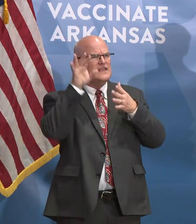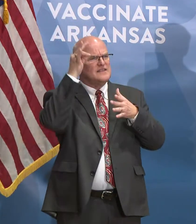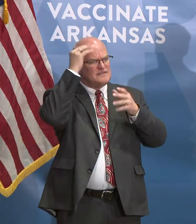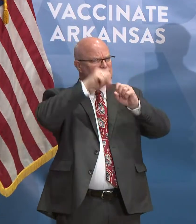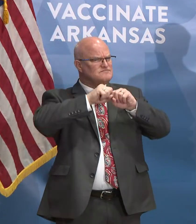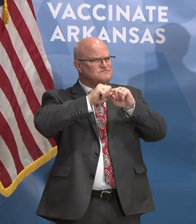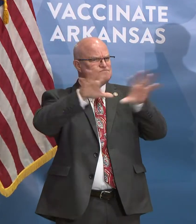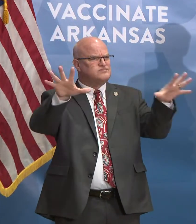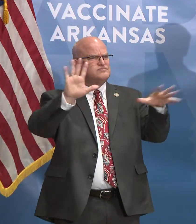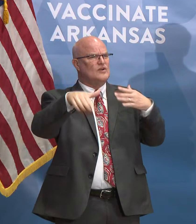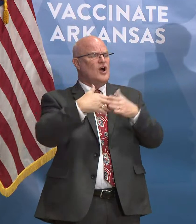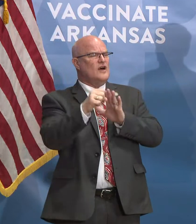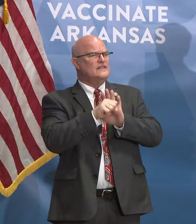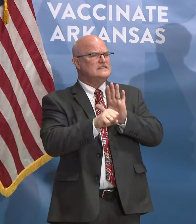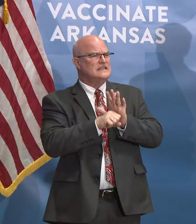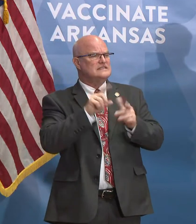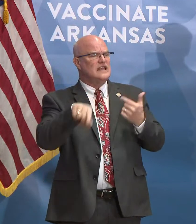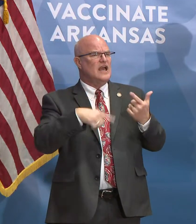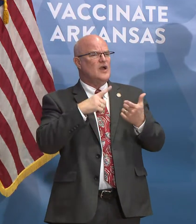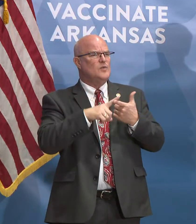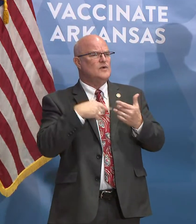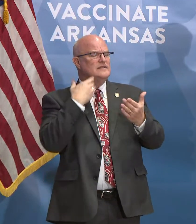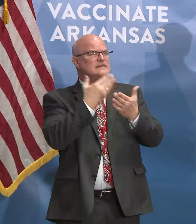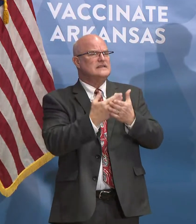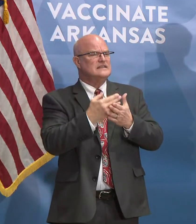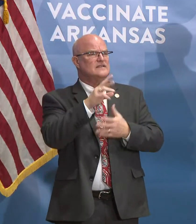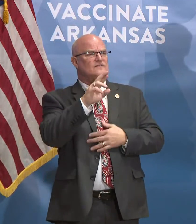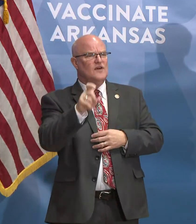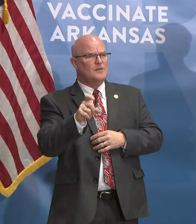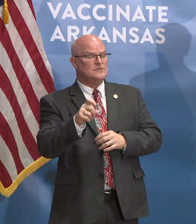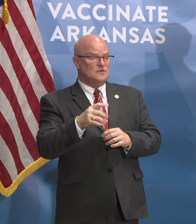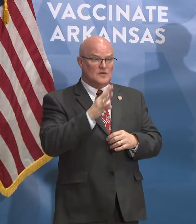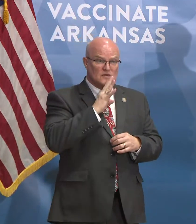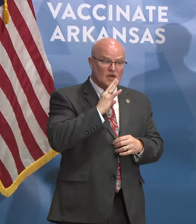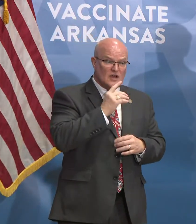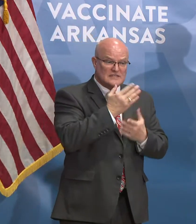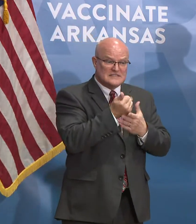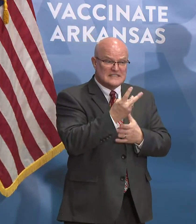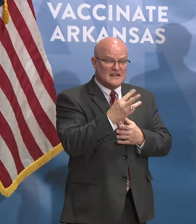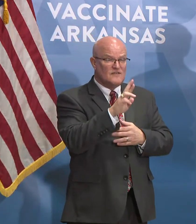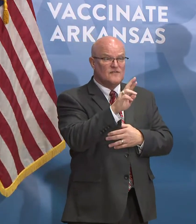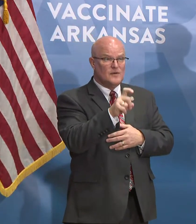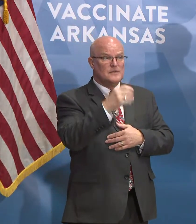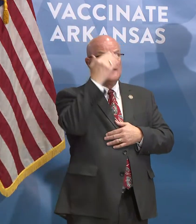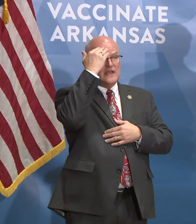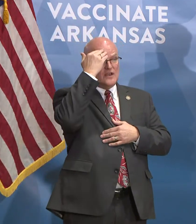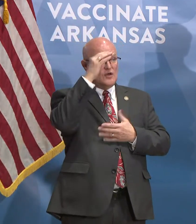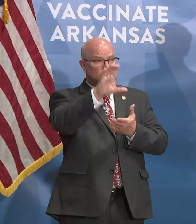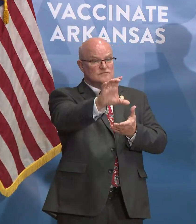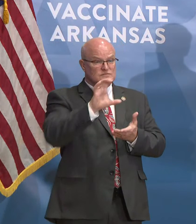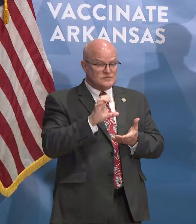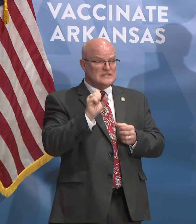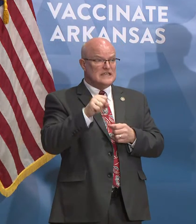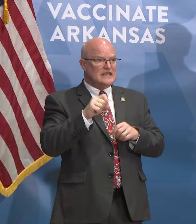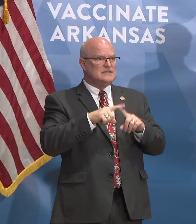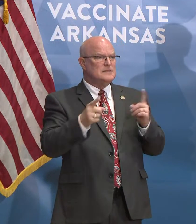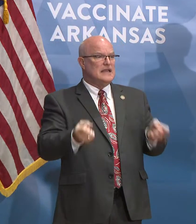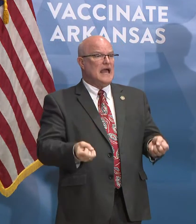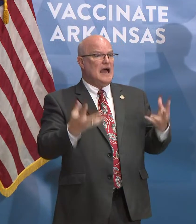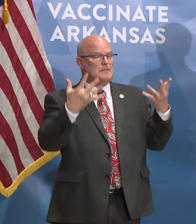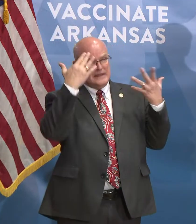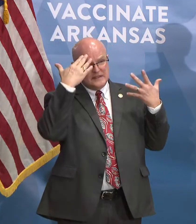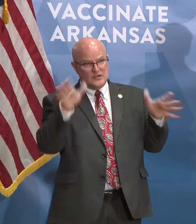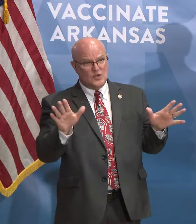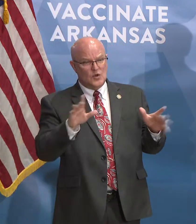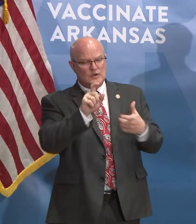sending out to all of the states and when they'll get to pharmacies. We've talked to several pharmacies who say they know they're getting shipments of those, but they don't know how many and they don't